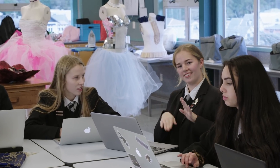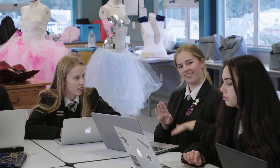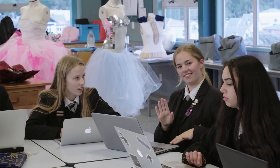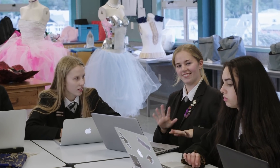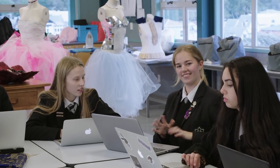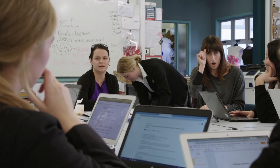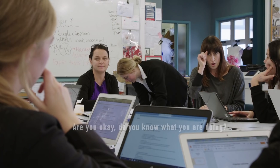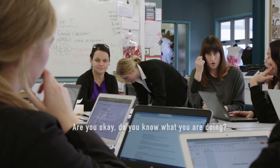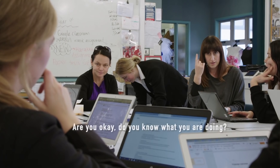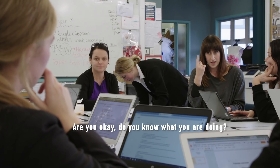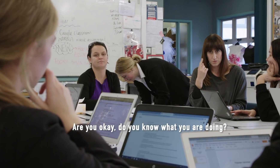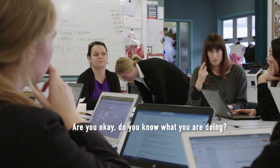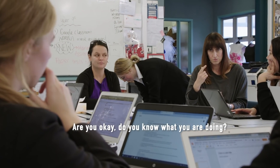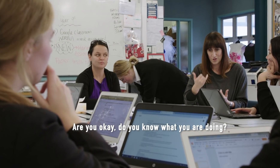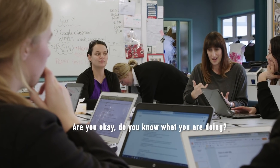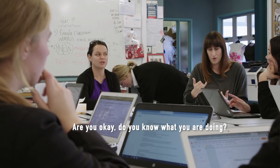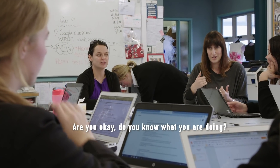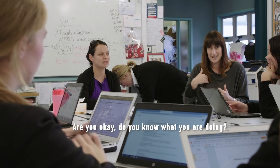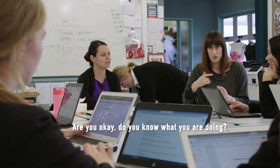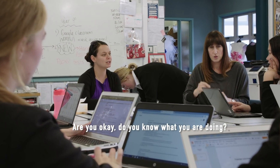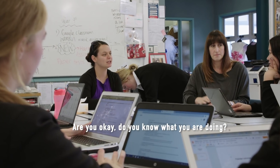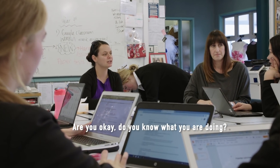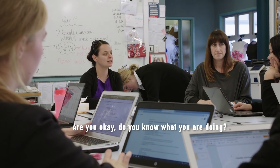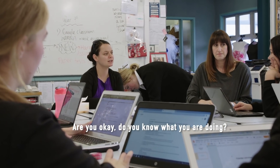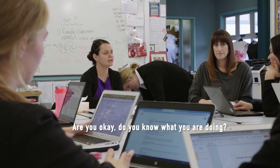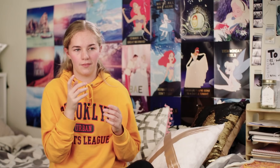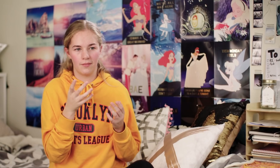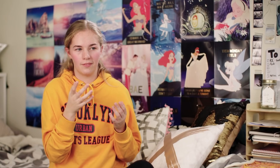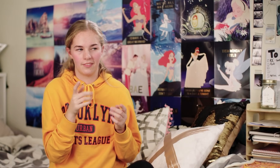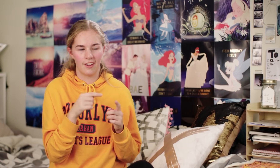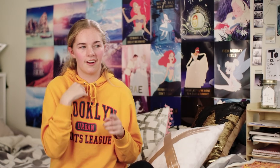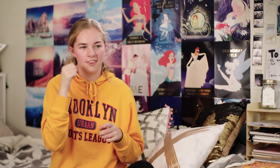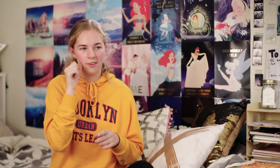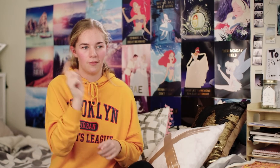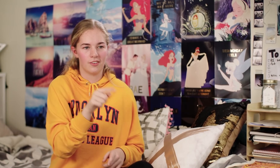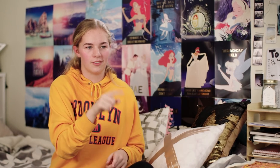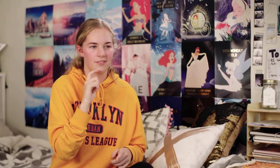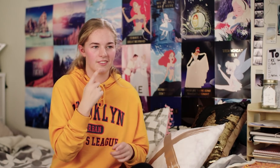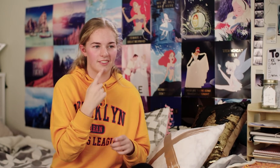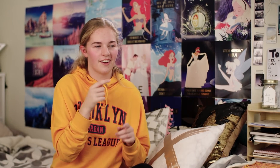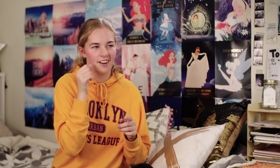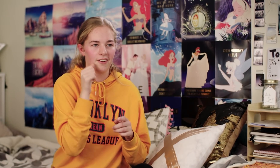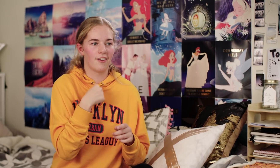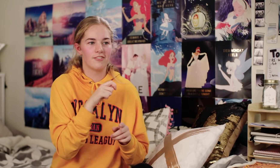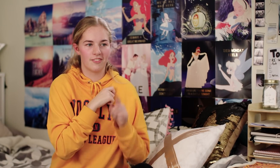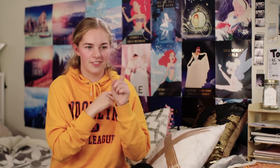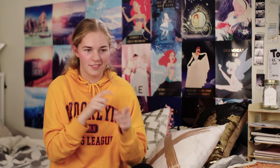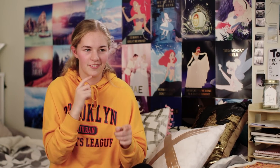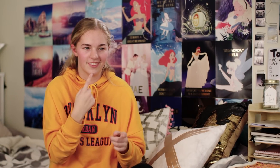wedding dress. I was going to ask you another question. I know that I can trust what Angela